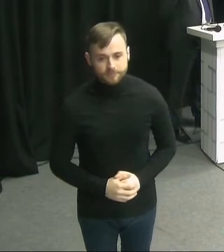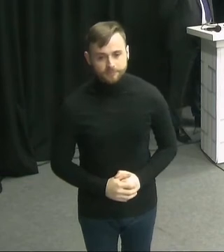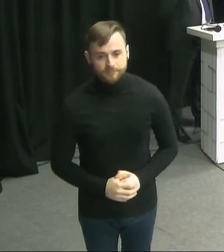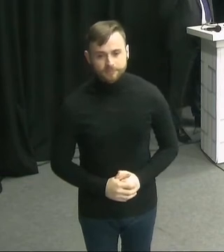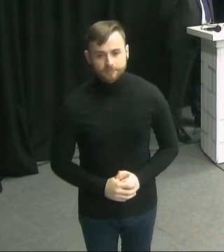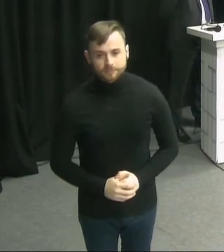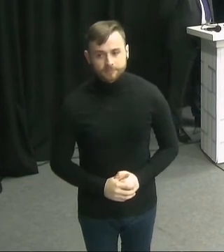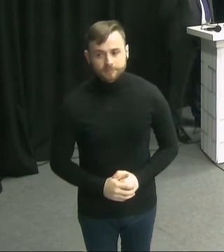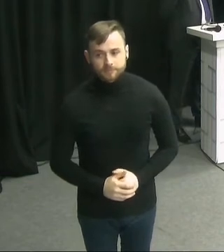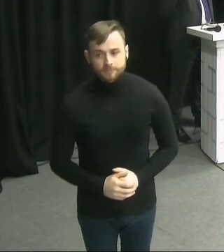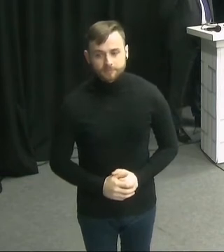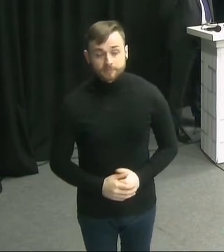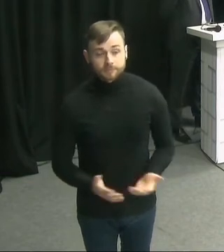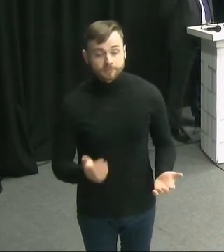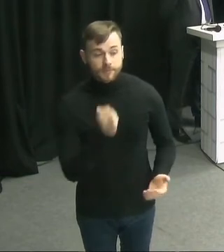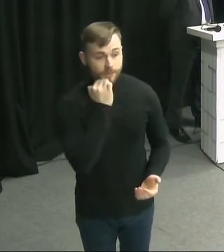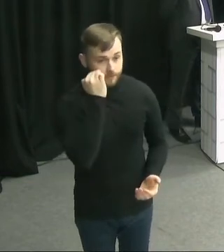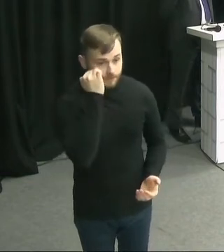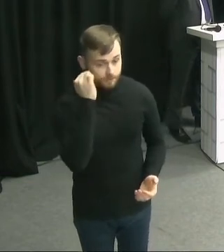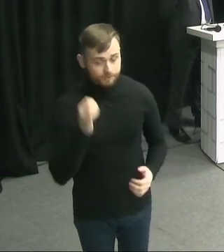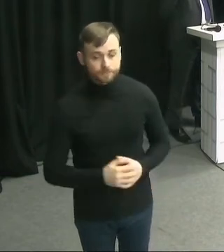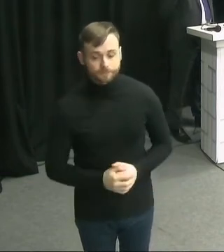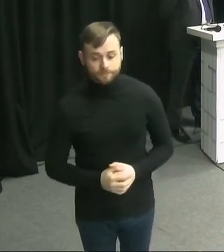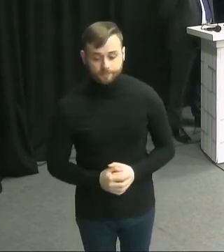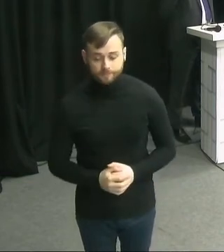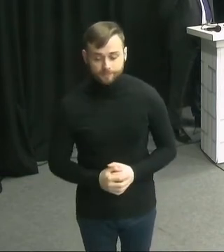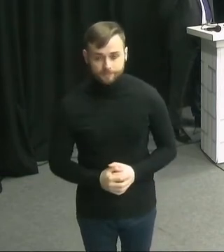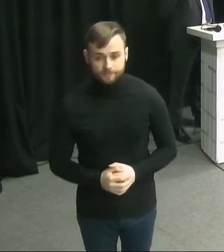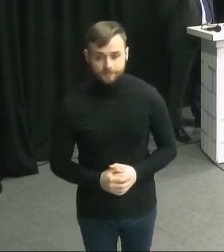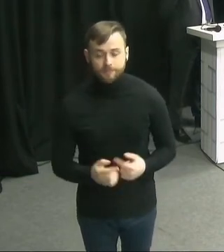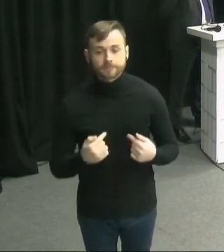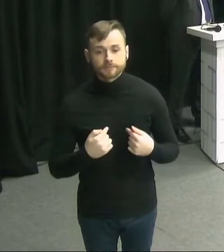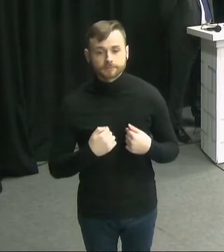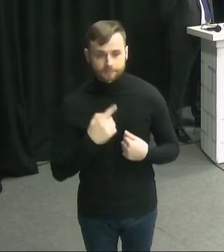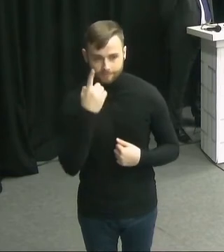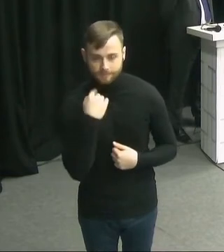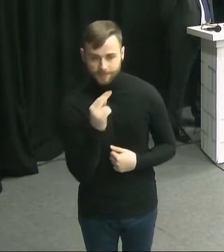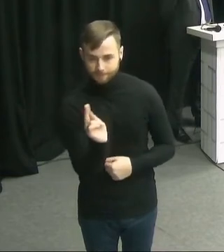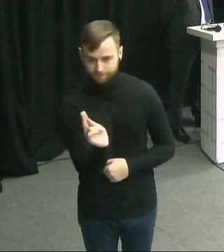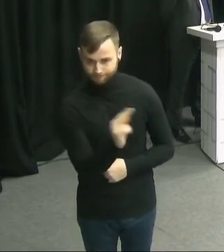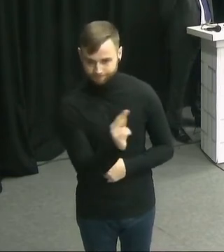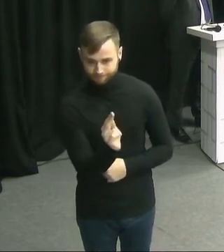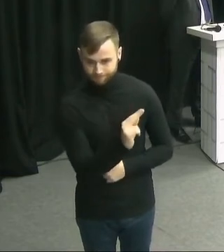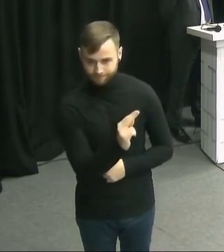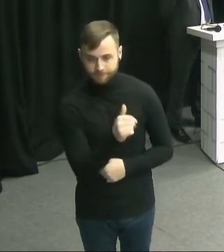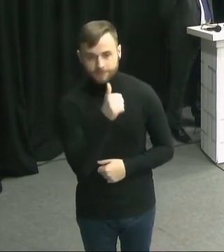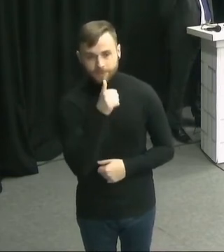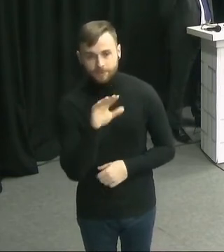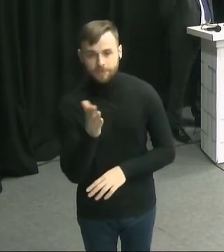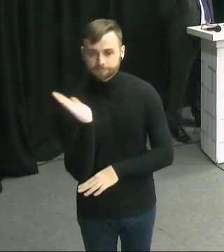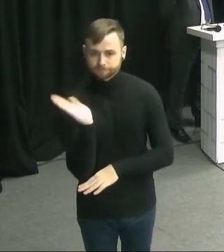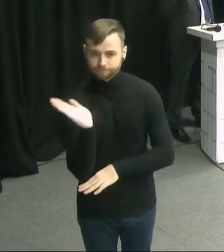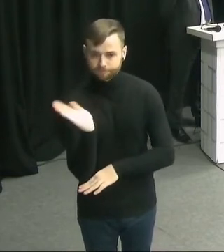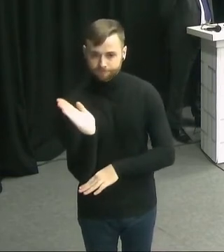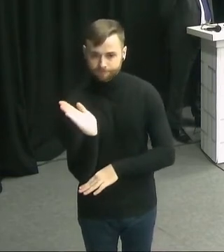I would like to remind you that when you're speaking, please speak to the microphone, because